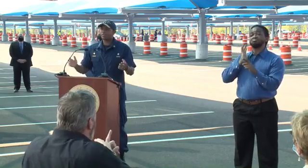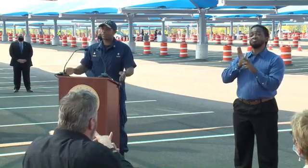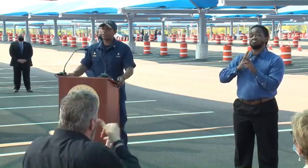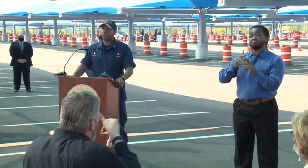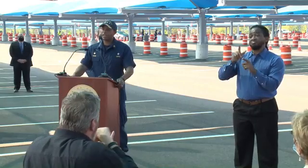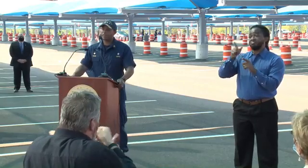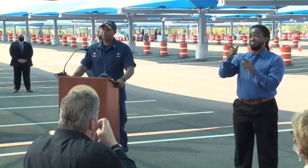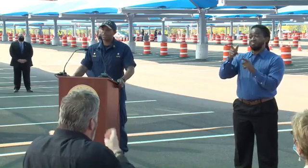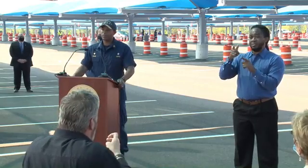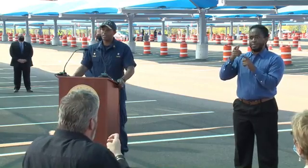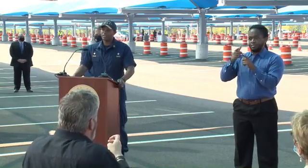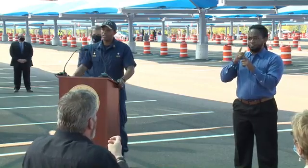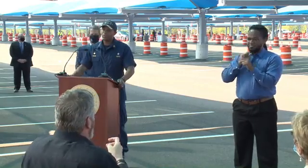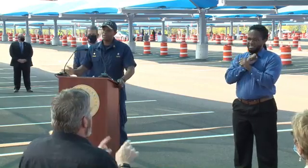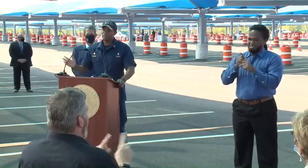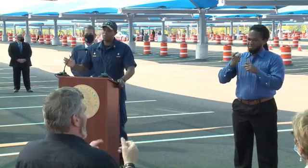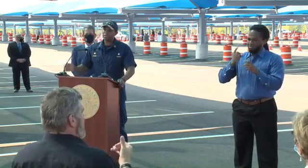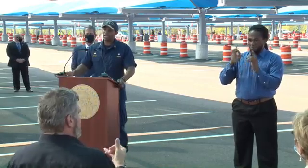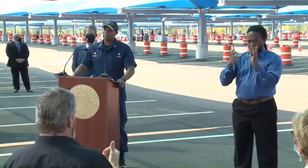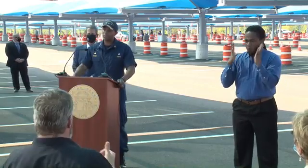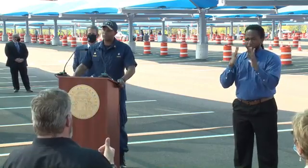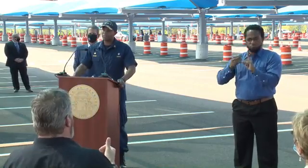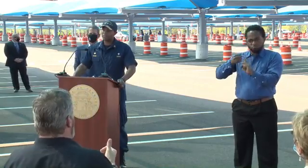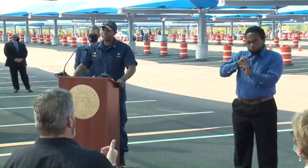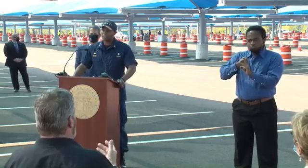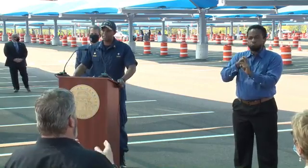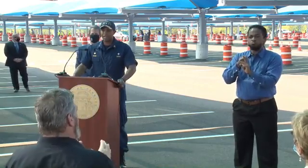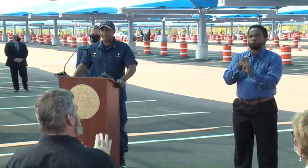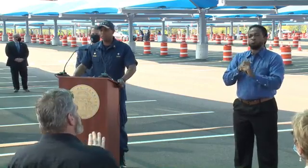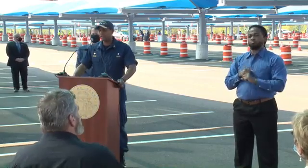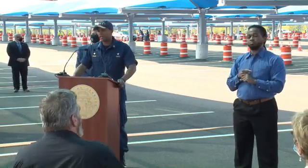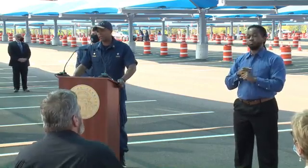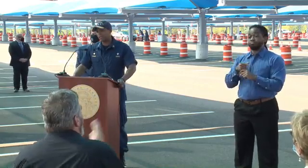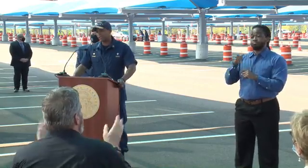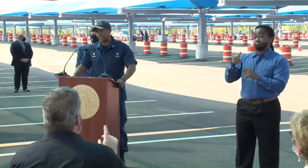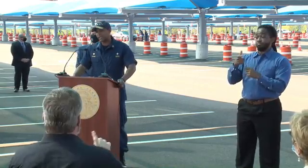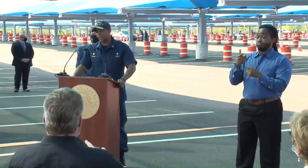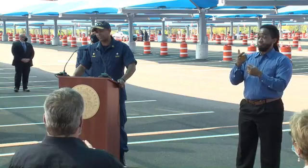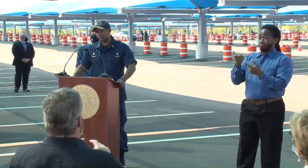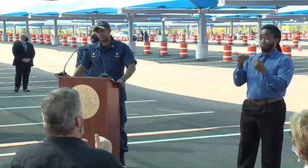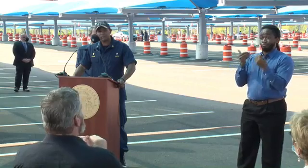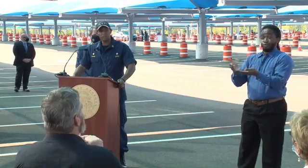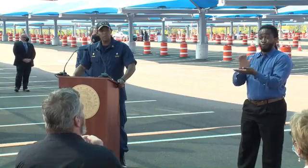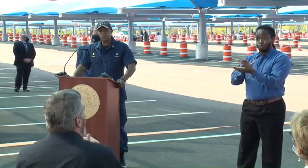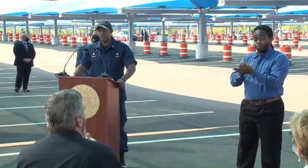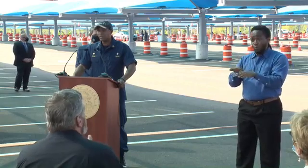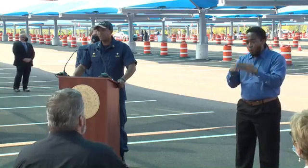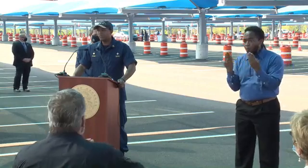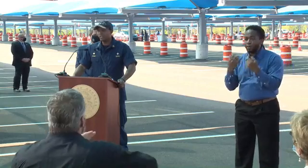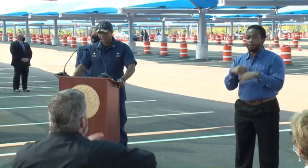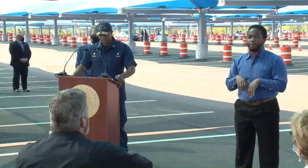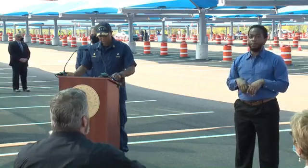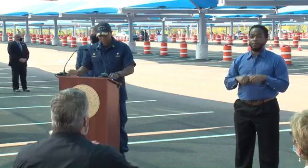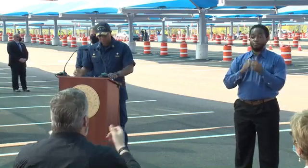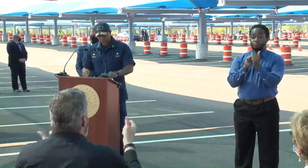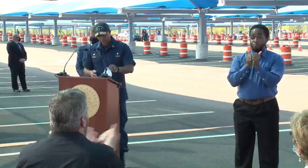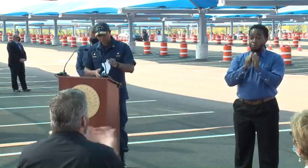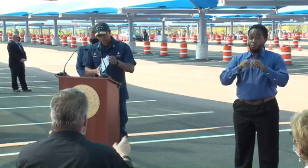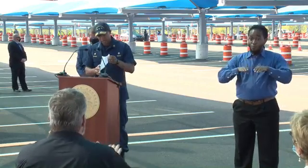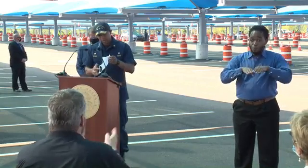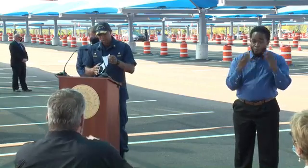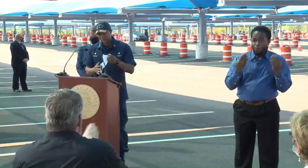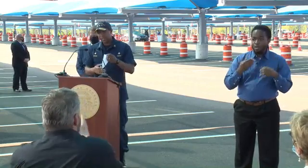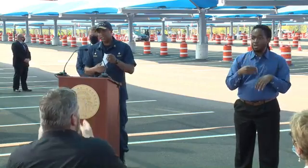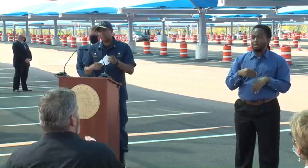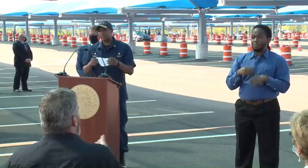the basic public health measures that we know will stop the spread of this disease. And I know there's a lot of people out there who feel like